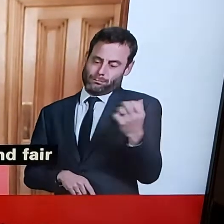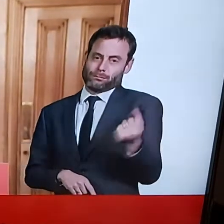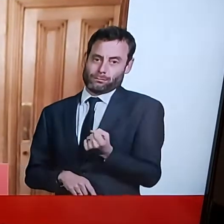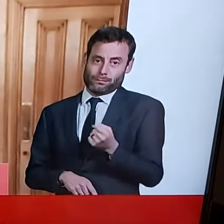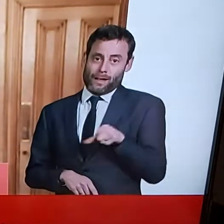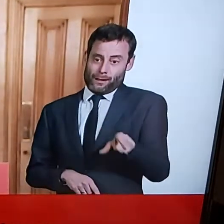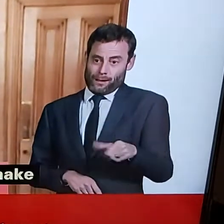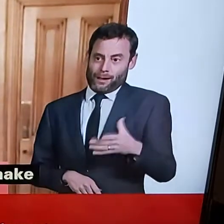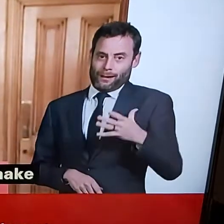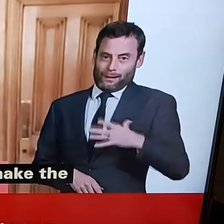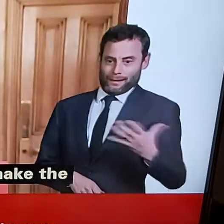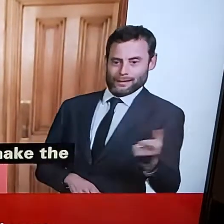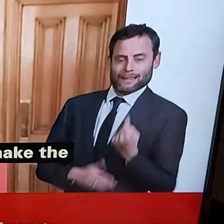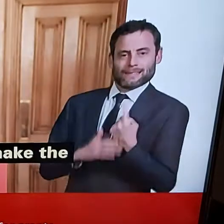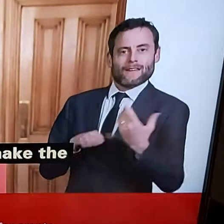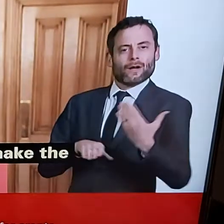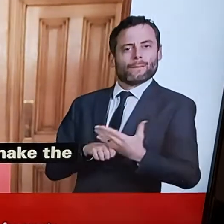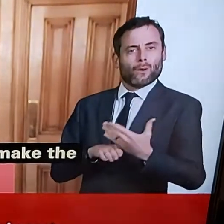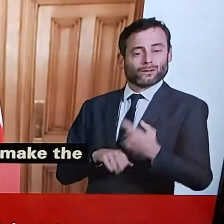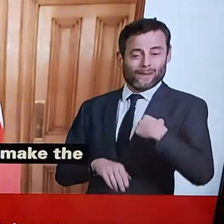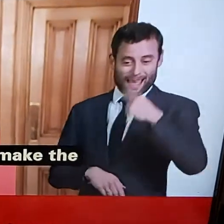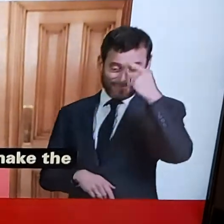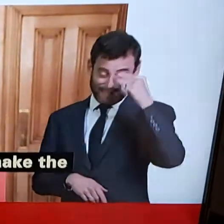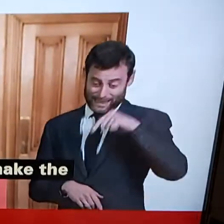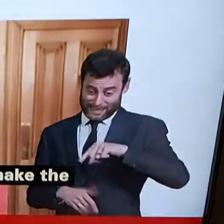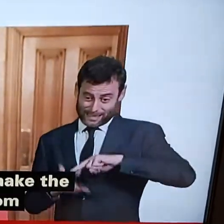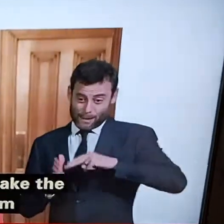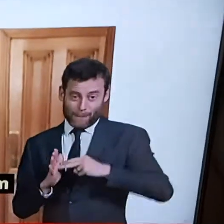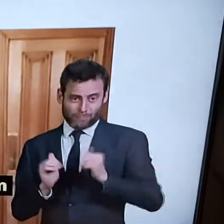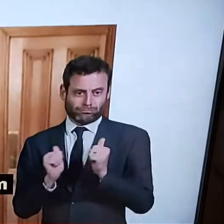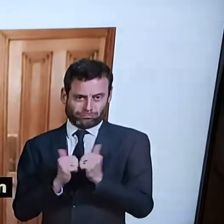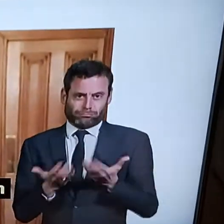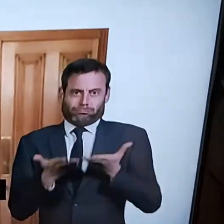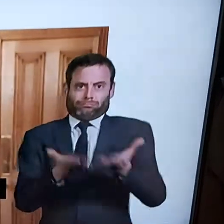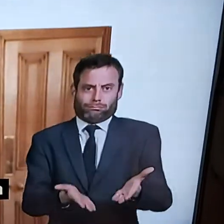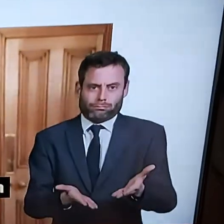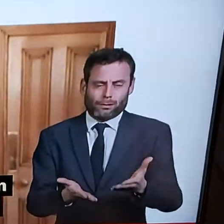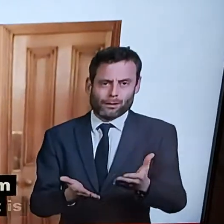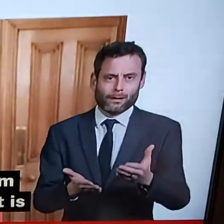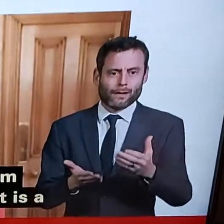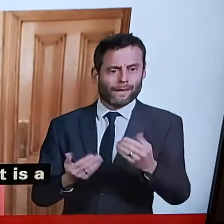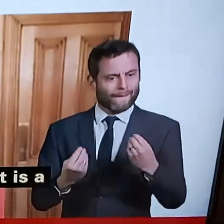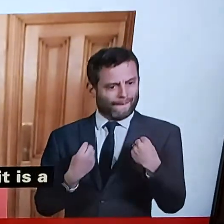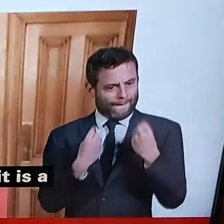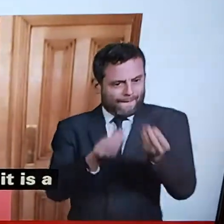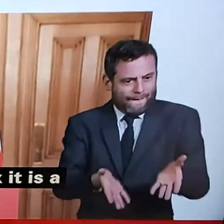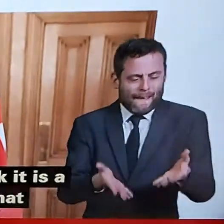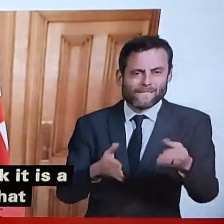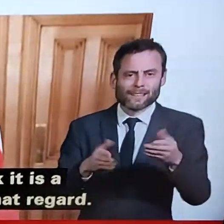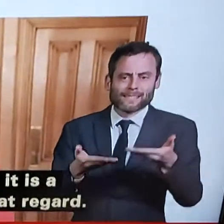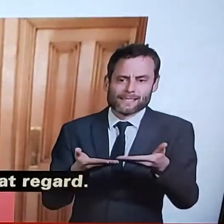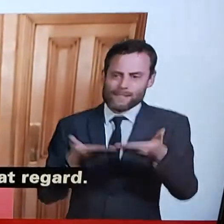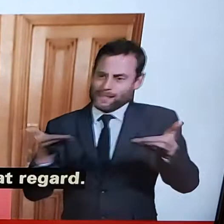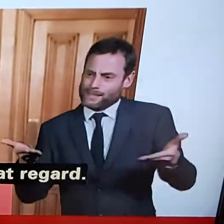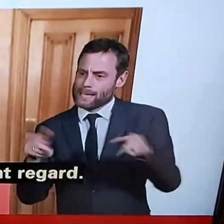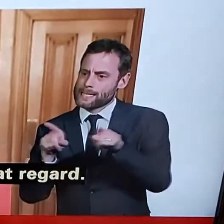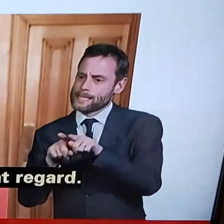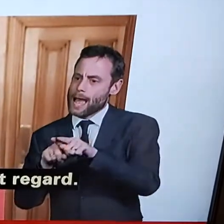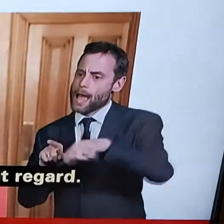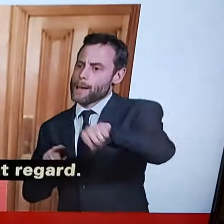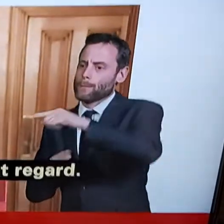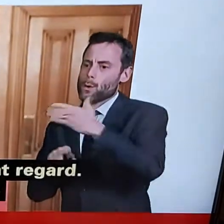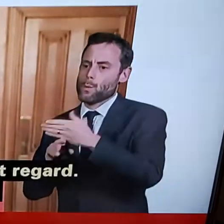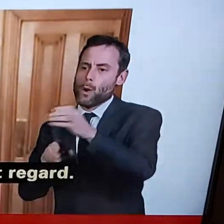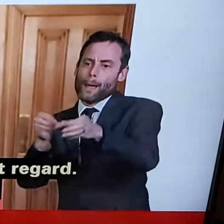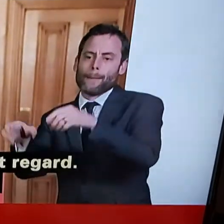self-employment. So I think it is a very generous scheme in that regard, and treats them with the same parity that we did for employed. In terms of the